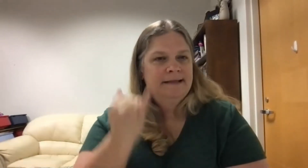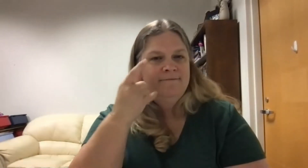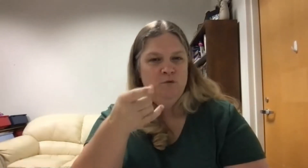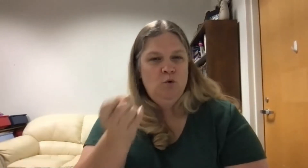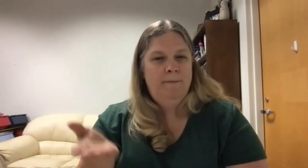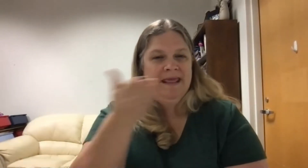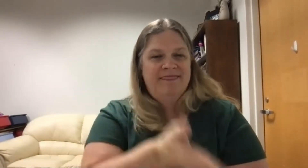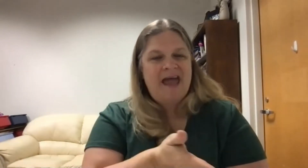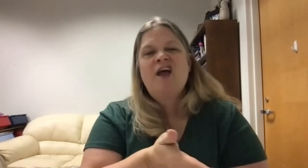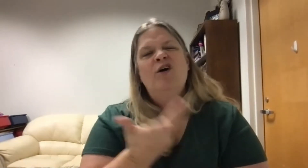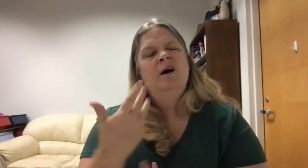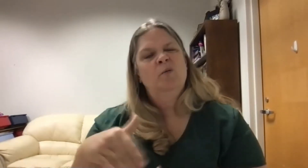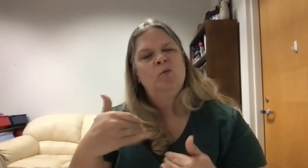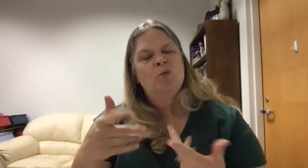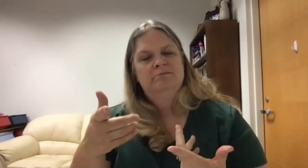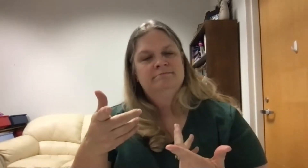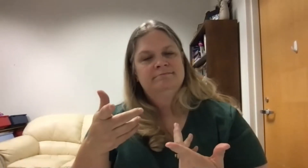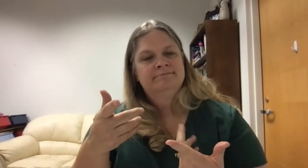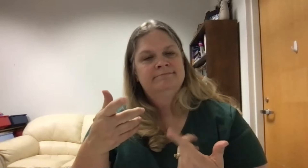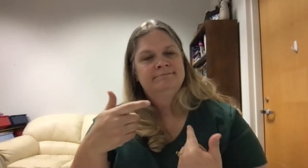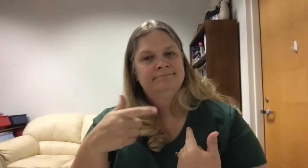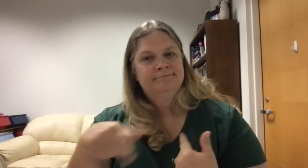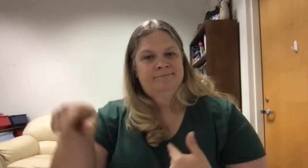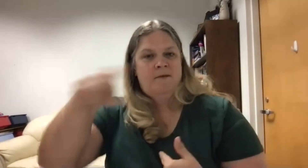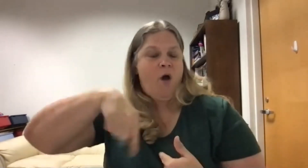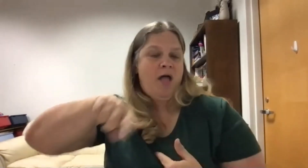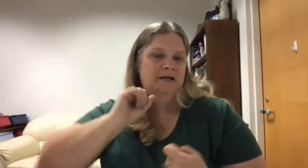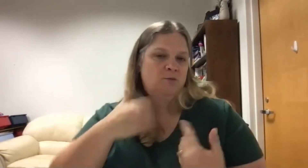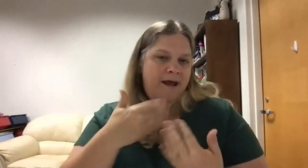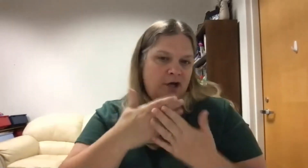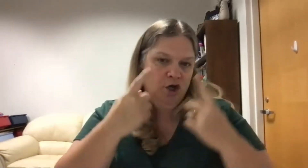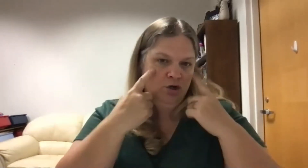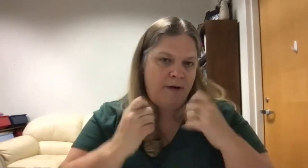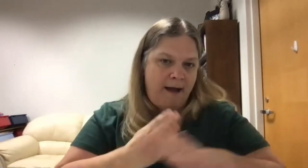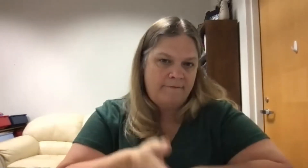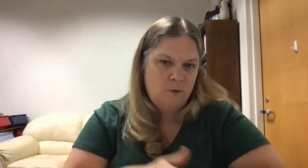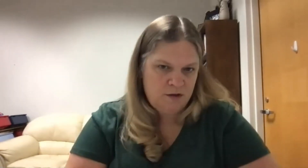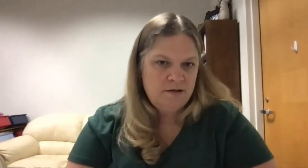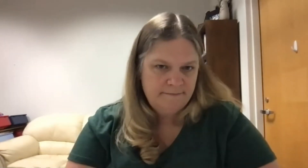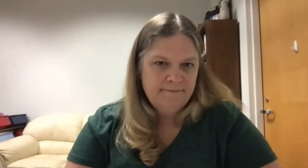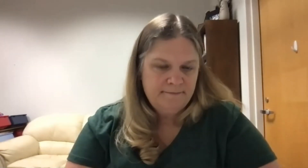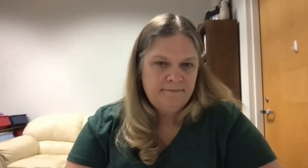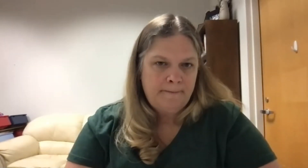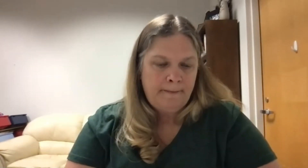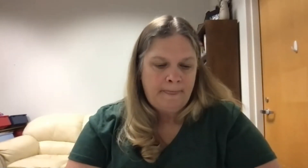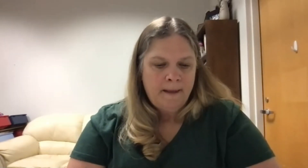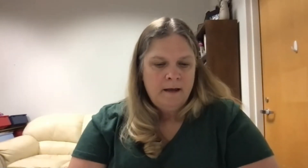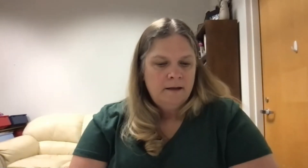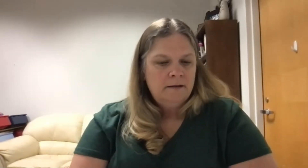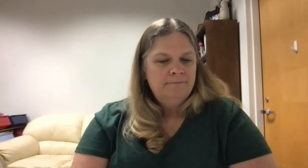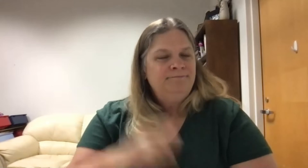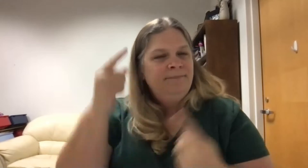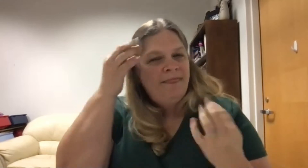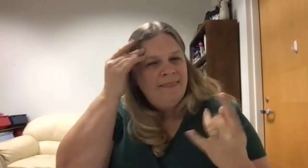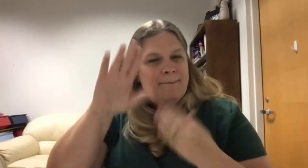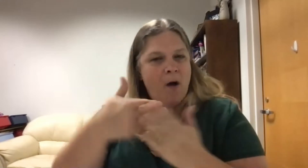Very heart-wrenching. If you had been there I think all of us would have had a good cry afterwards.